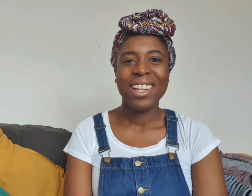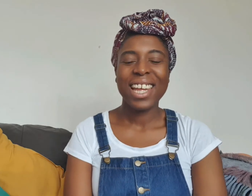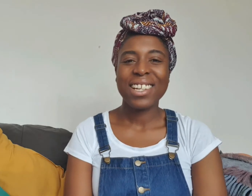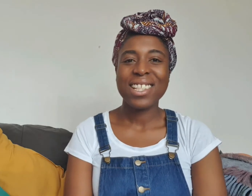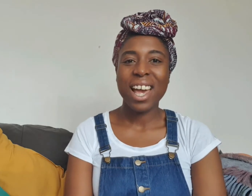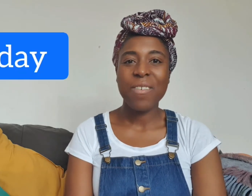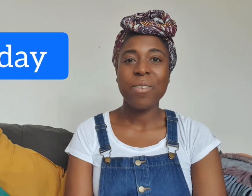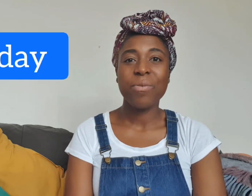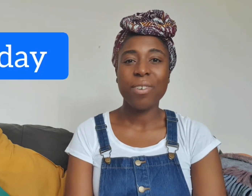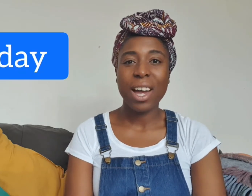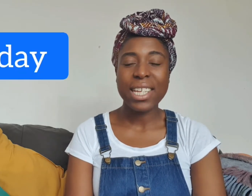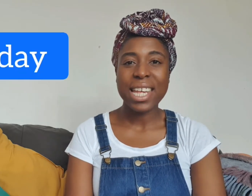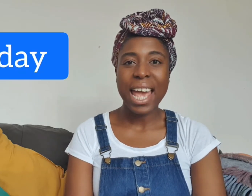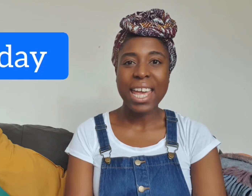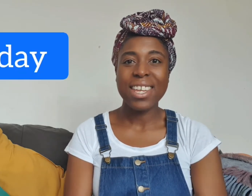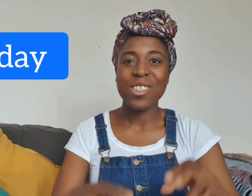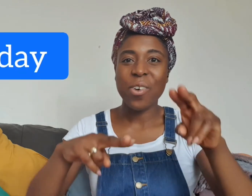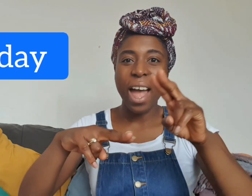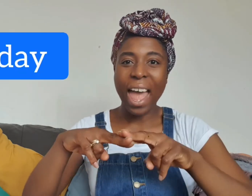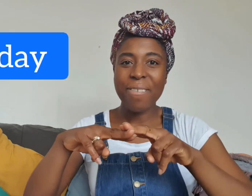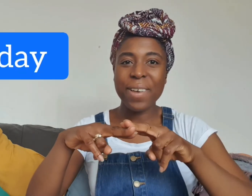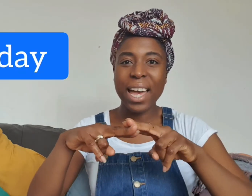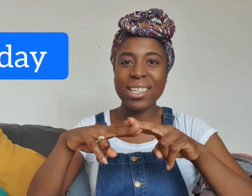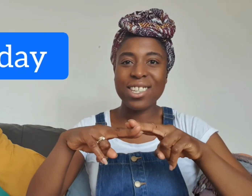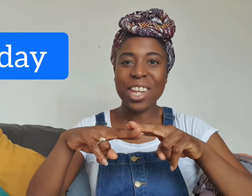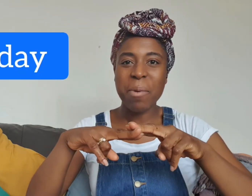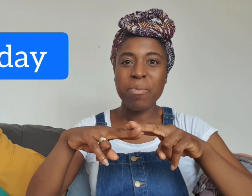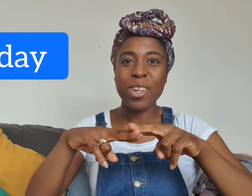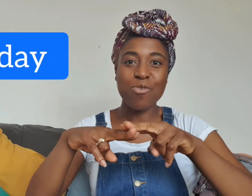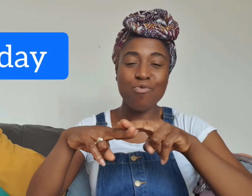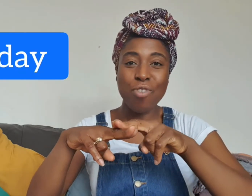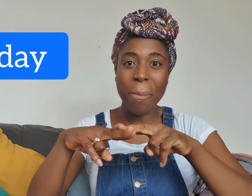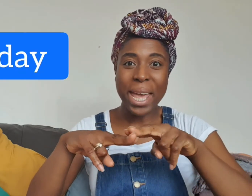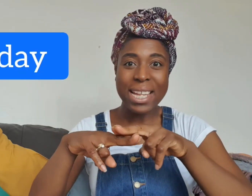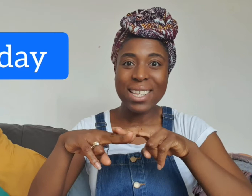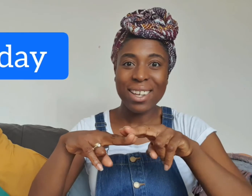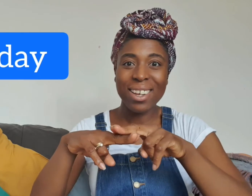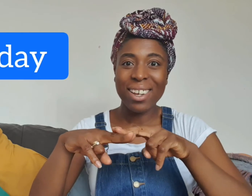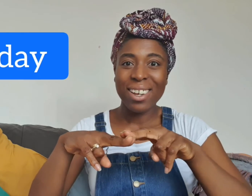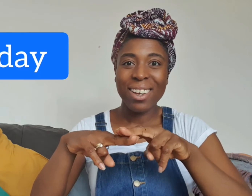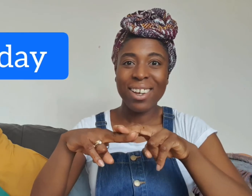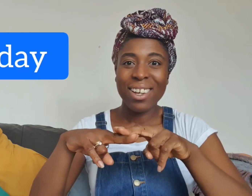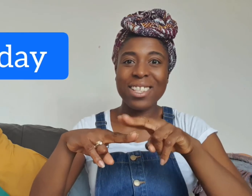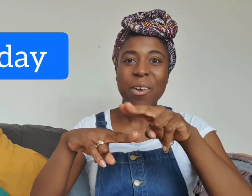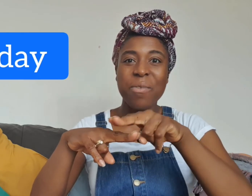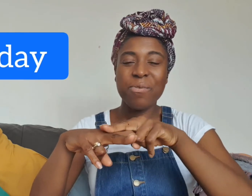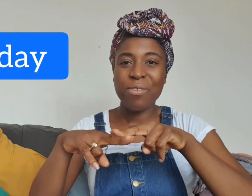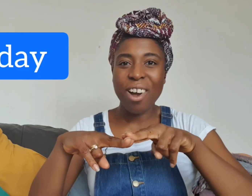Now the sign for Friday is your F hand shape, but you rub it. So